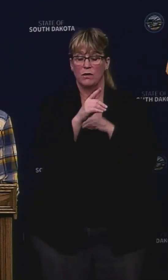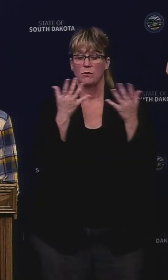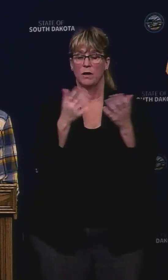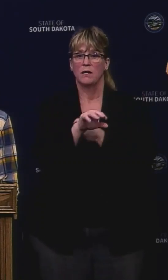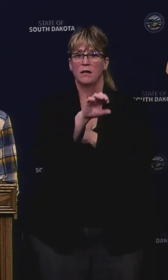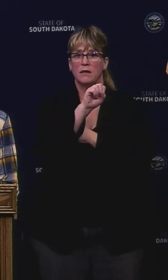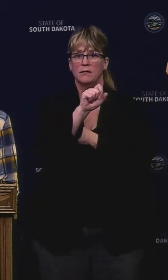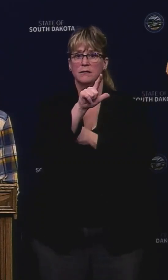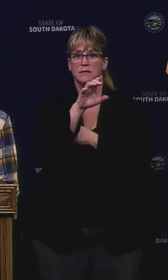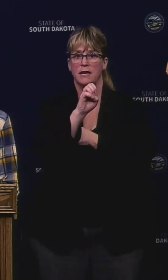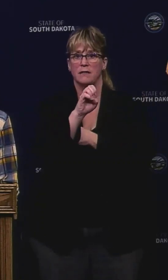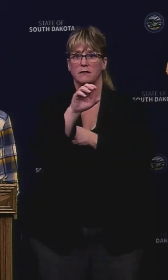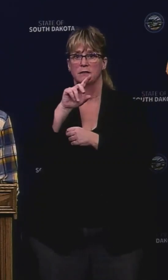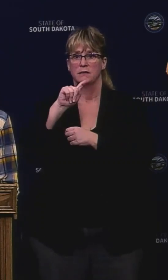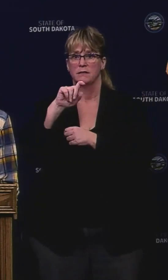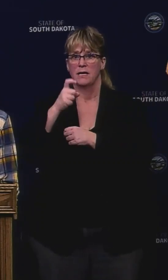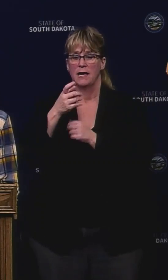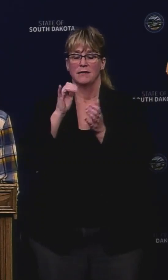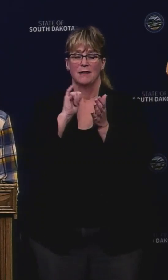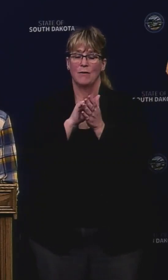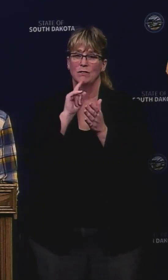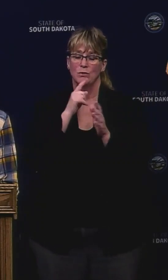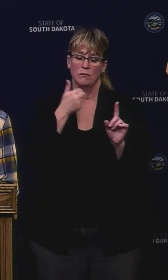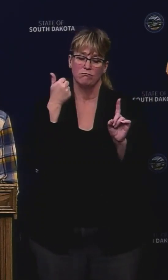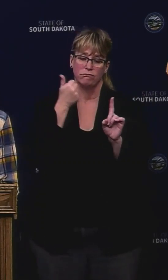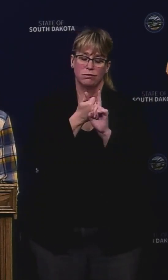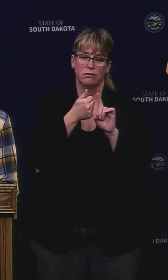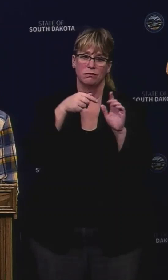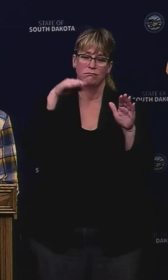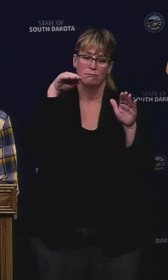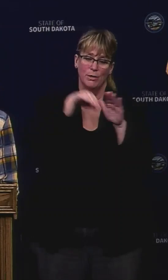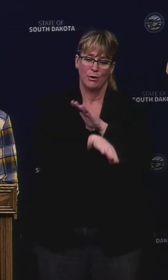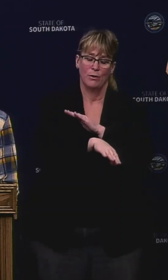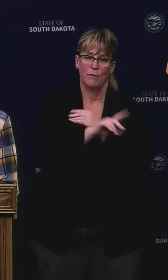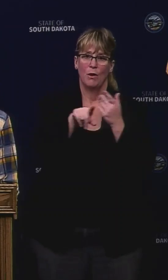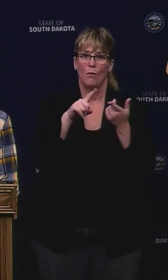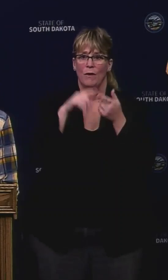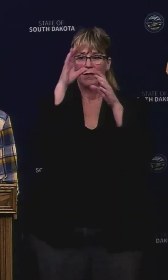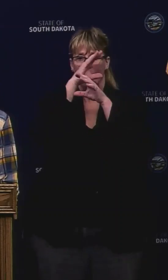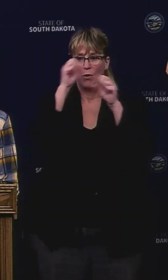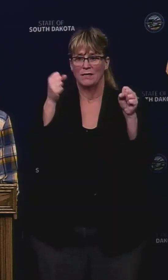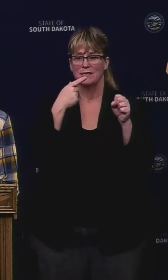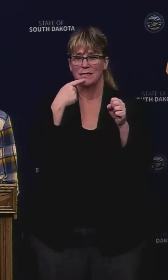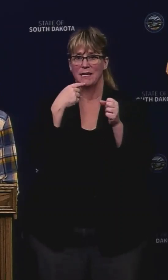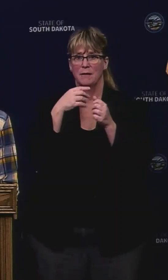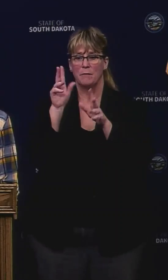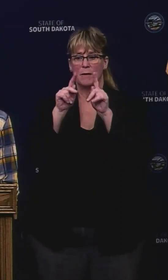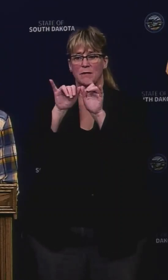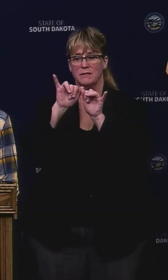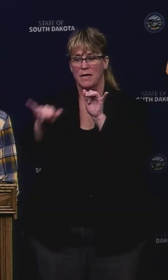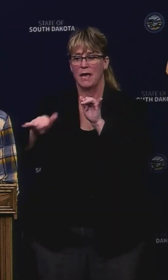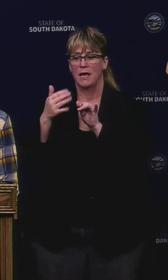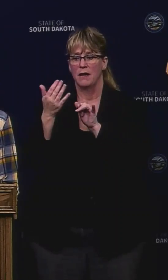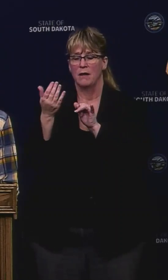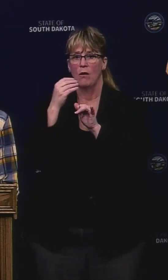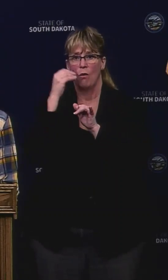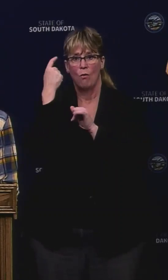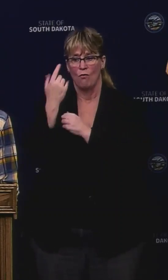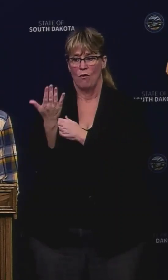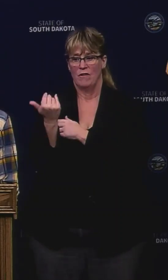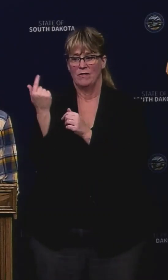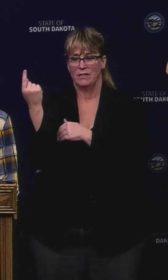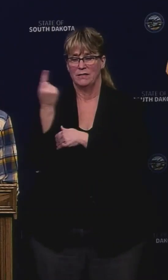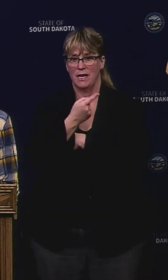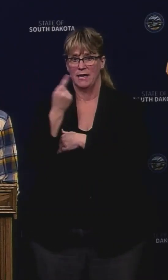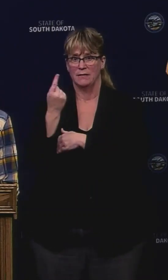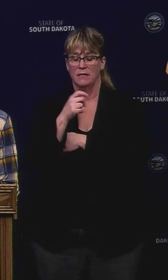tax, and that was dramatically impacted when the president recommended that people stay home for 15 days. Even though it wasn't mandated in our